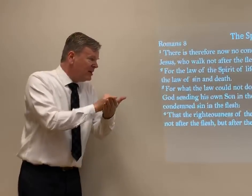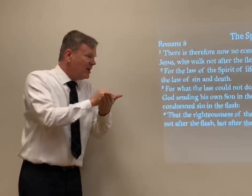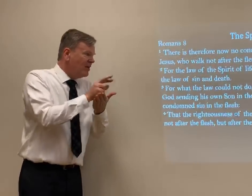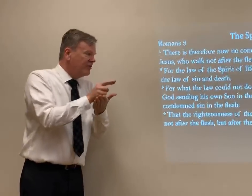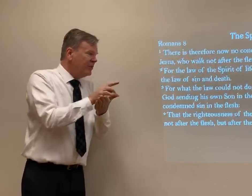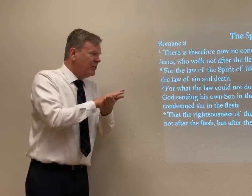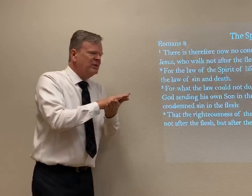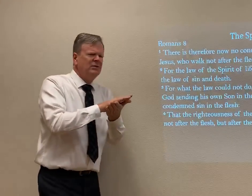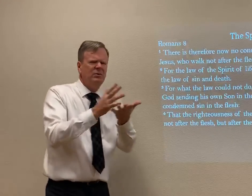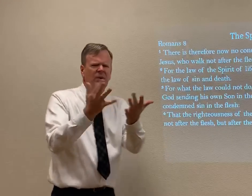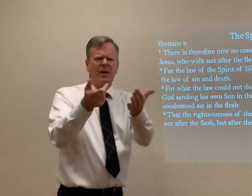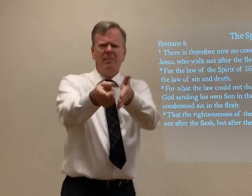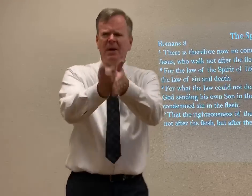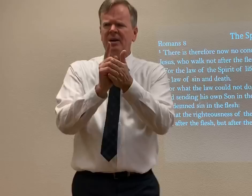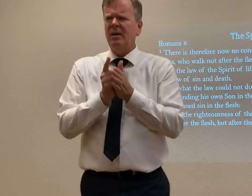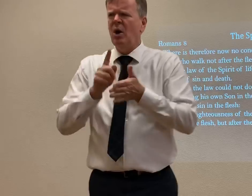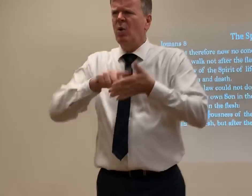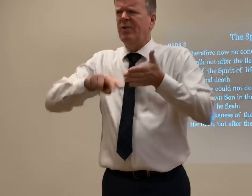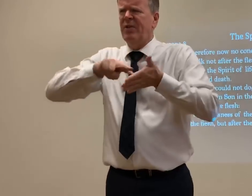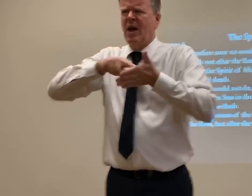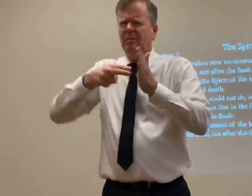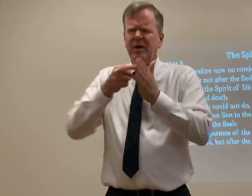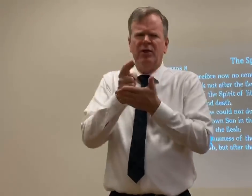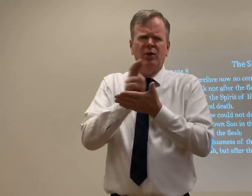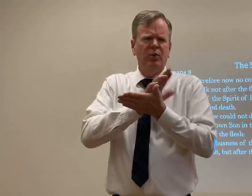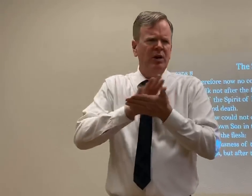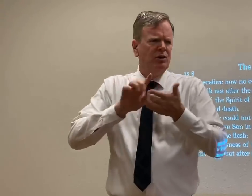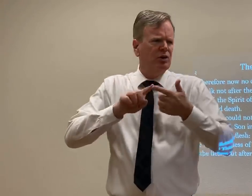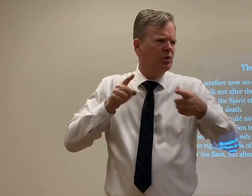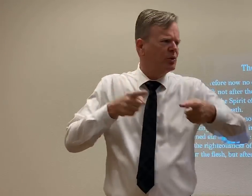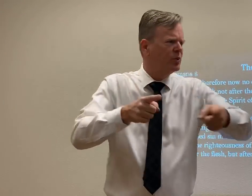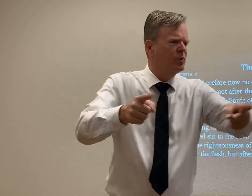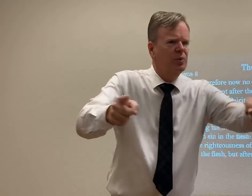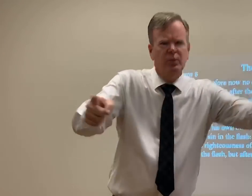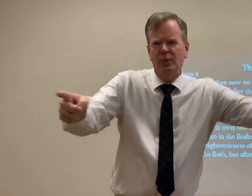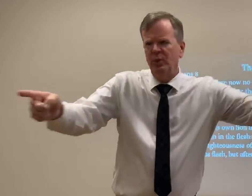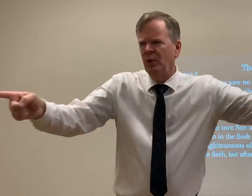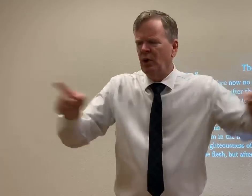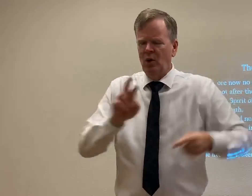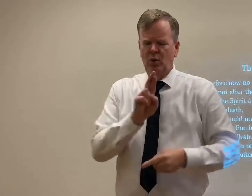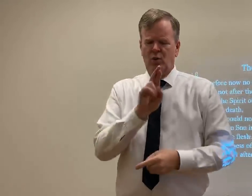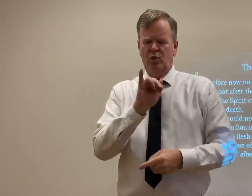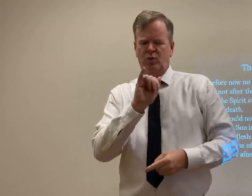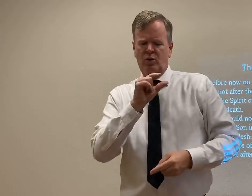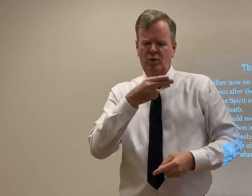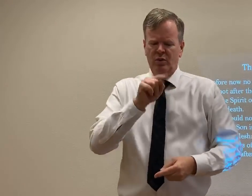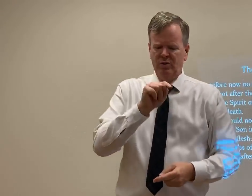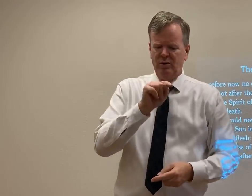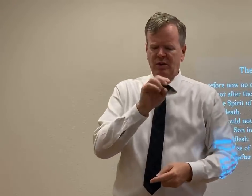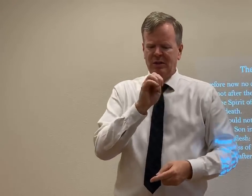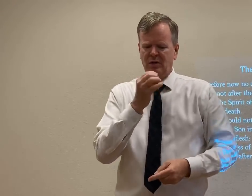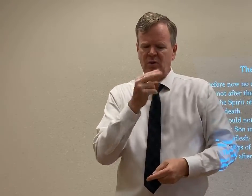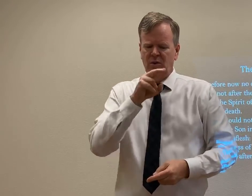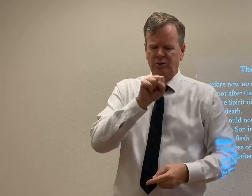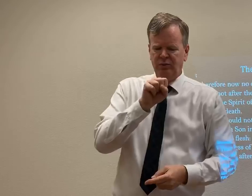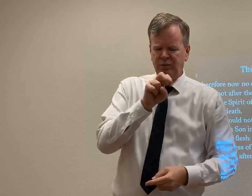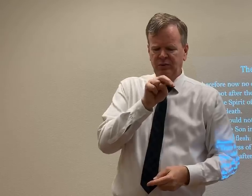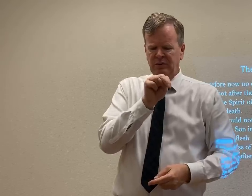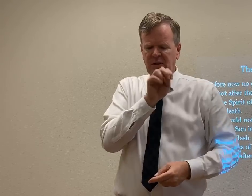Verse 4, that the righteous, well, hold on. What does the righteous mean? What does that mean to you? The righteousness,